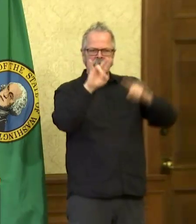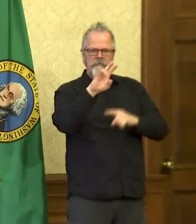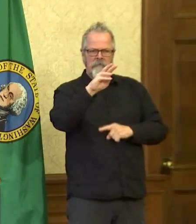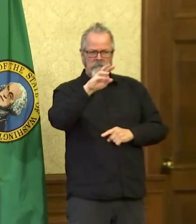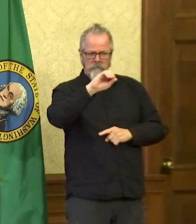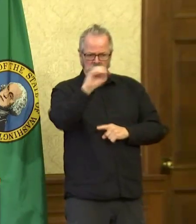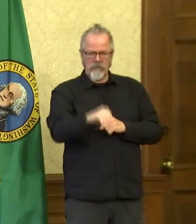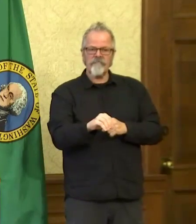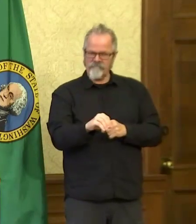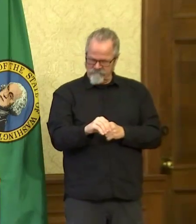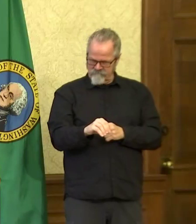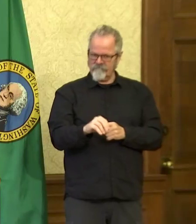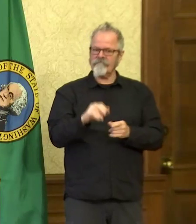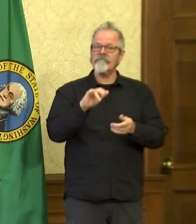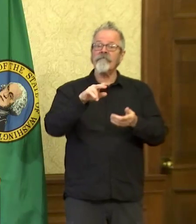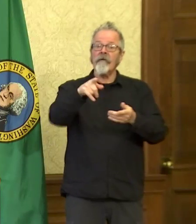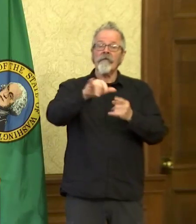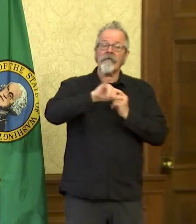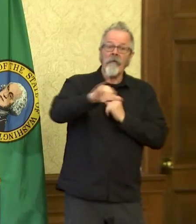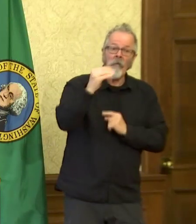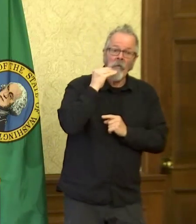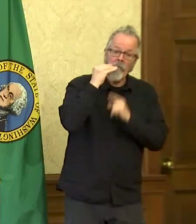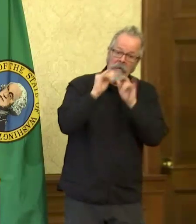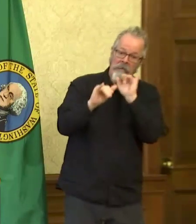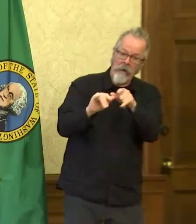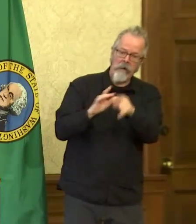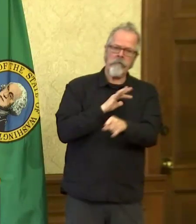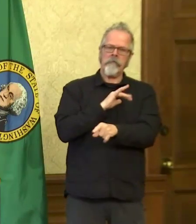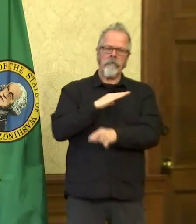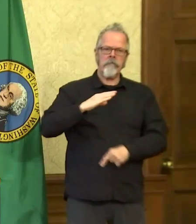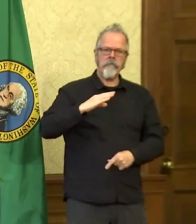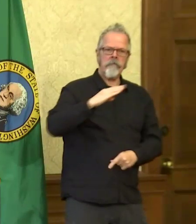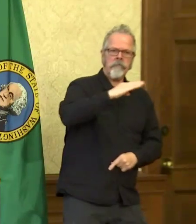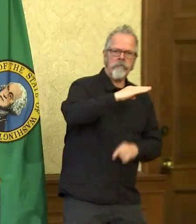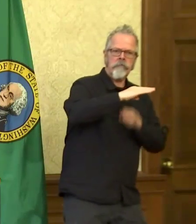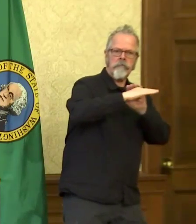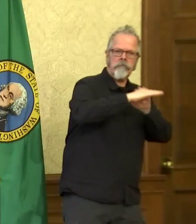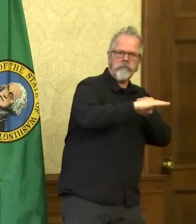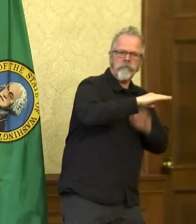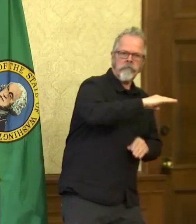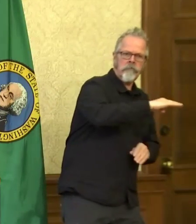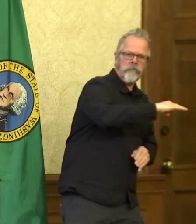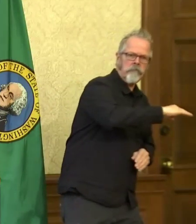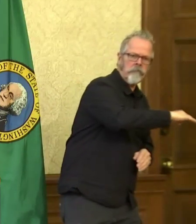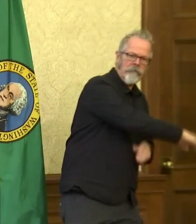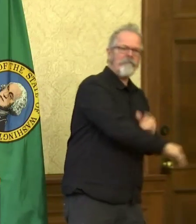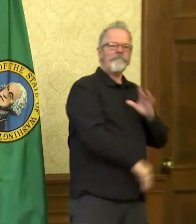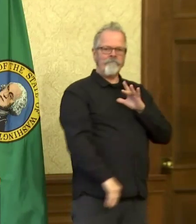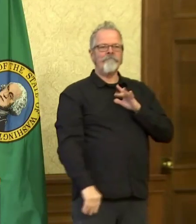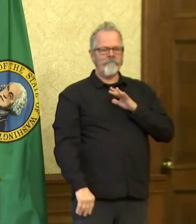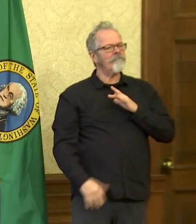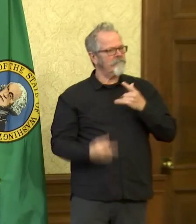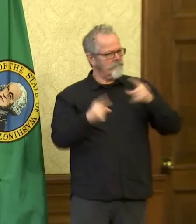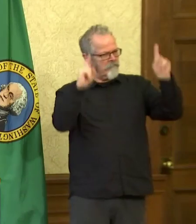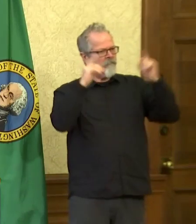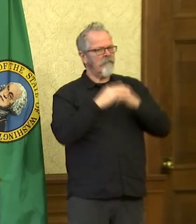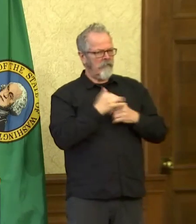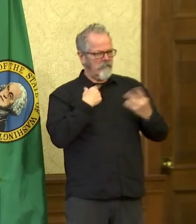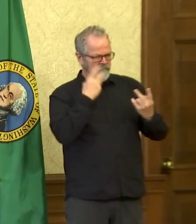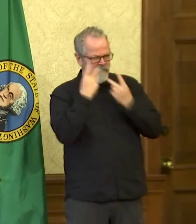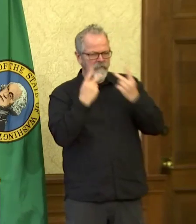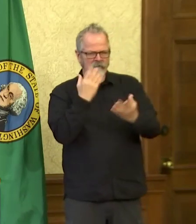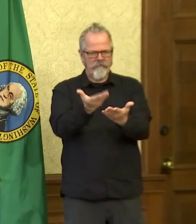the virus curve down as much or more than any other state in the country. And they've seen us